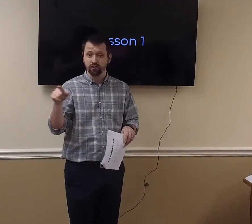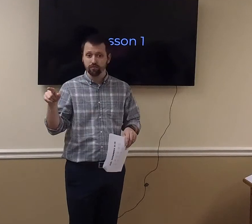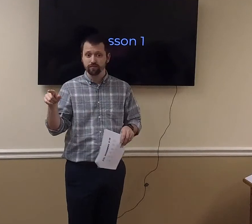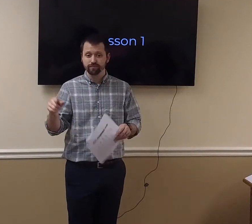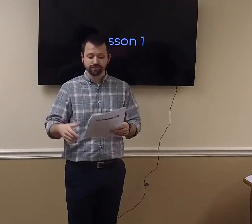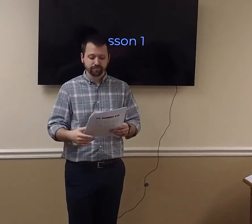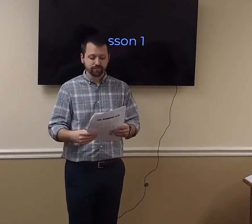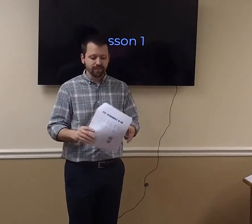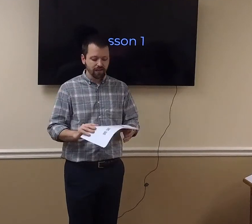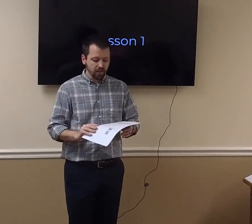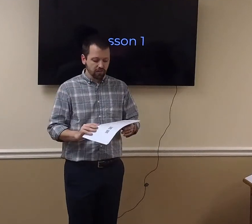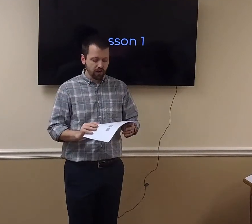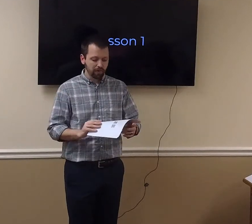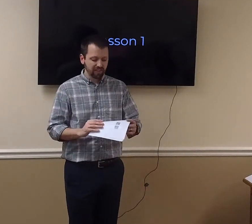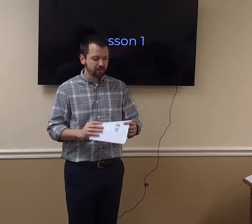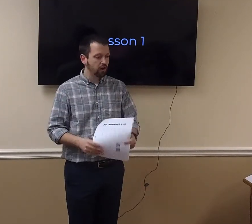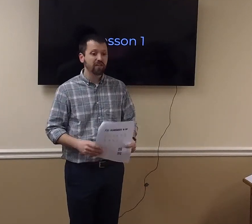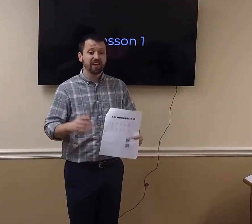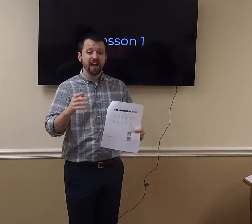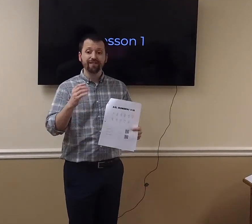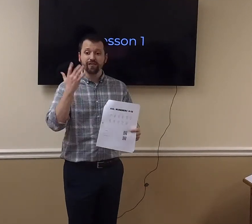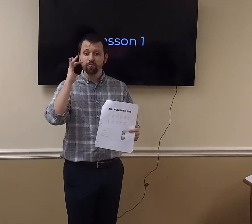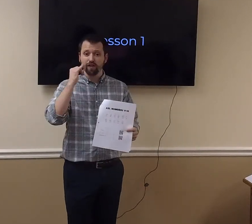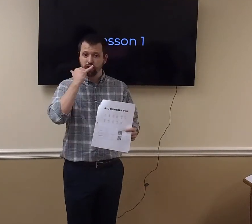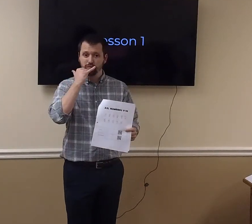you. So, but these codes, now if you have a smartphone,